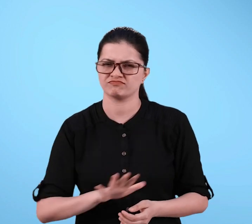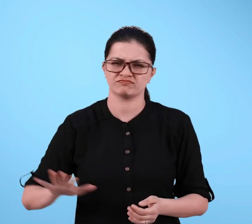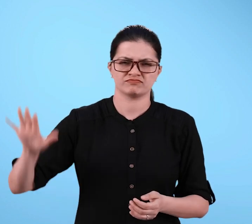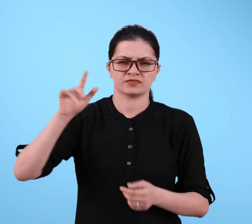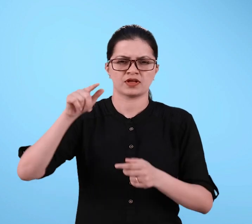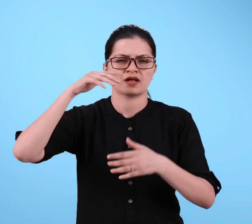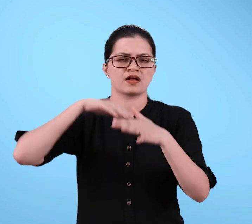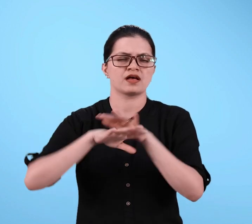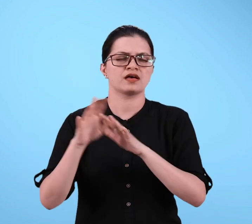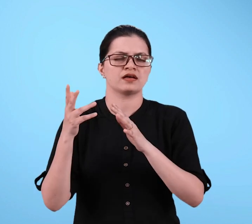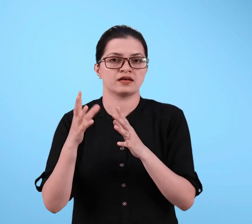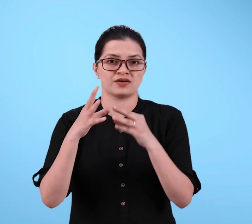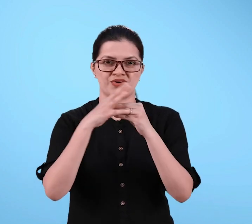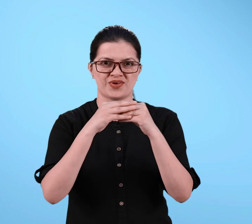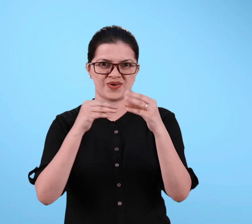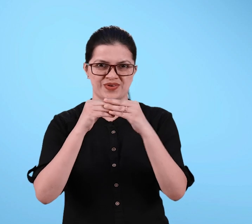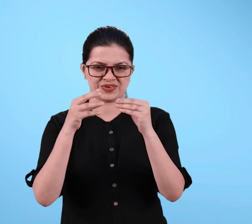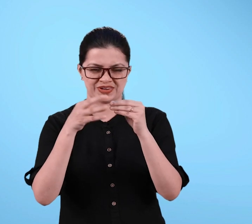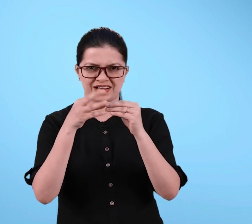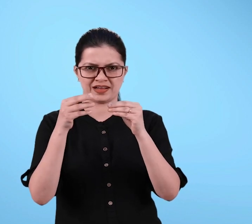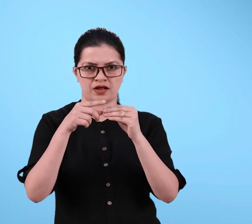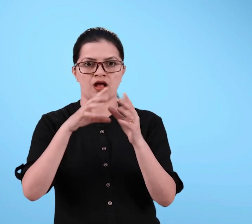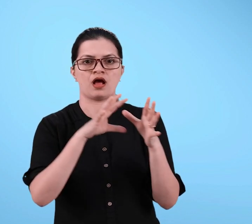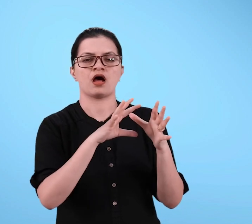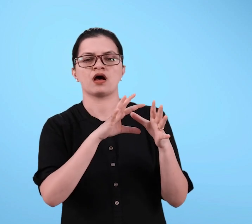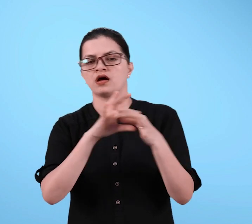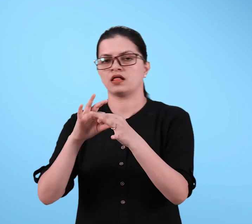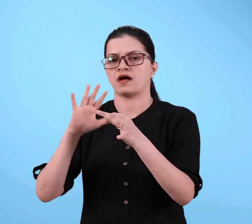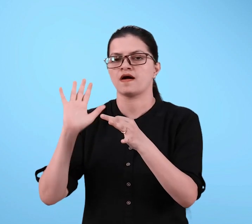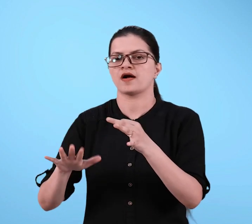major producer of cotton and its and fabric. its fabric.